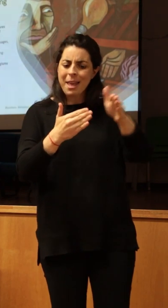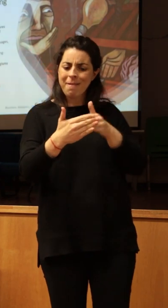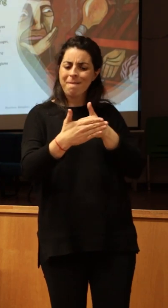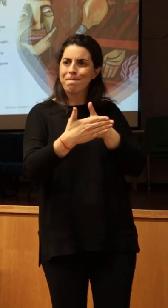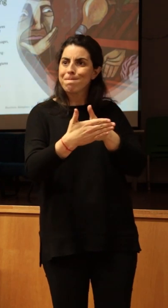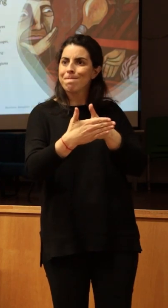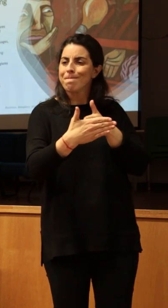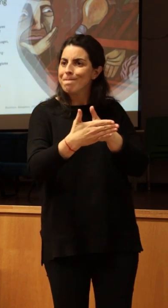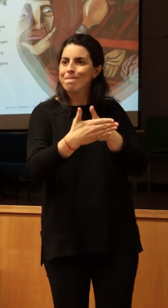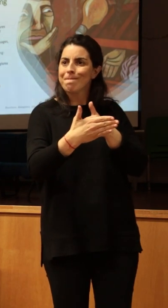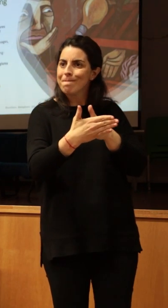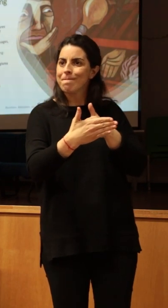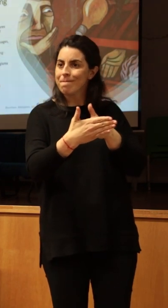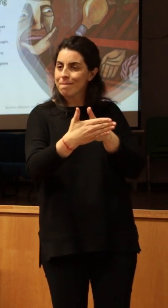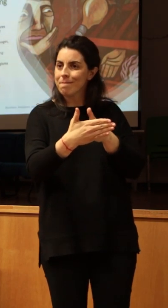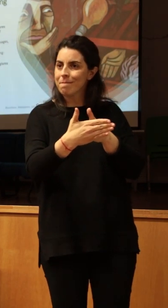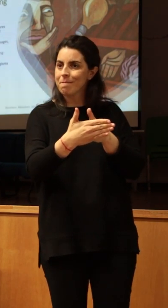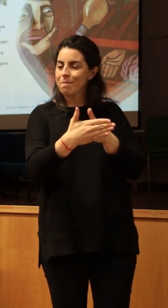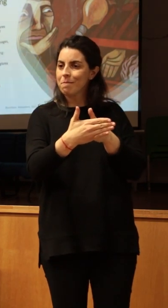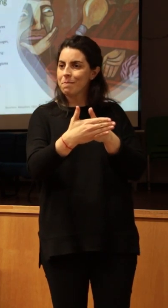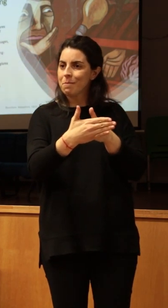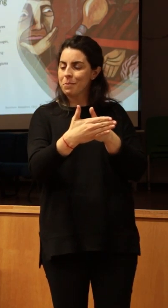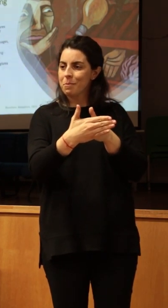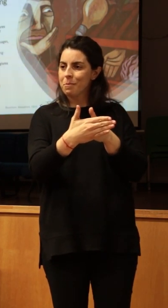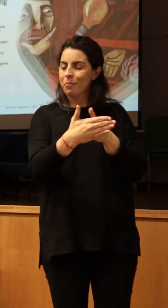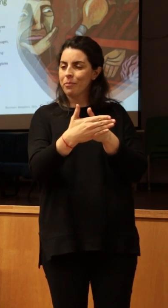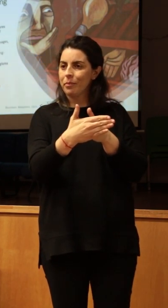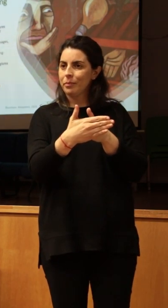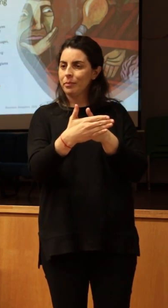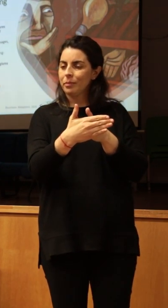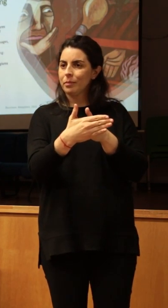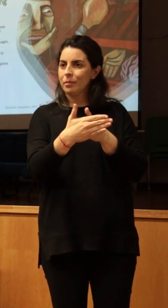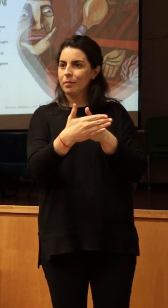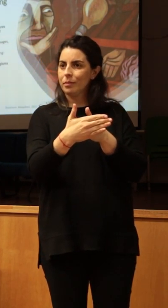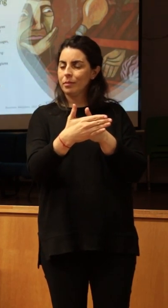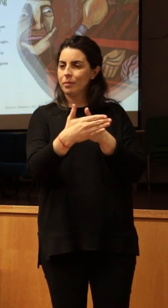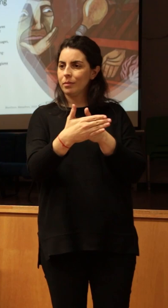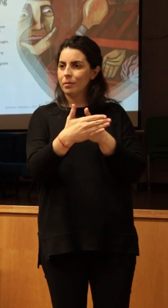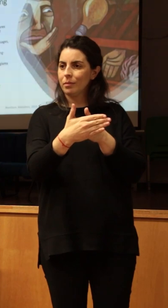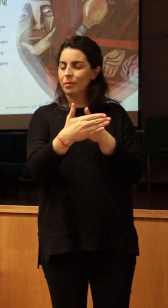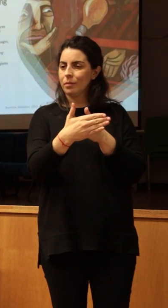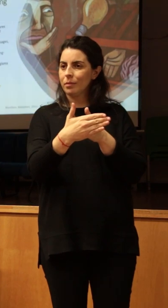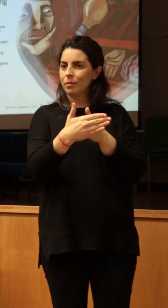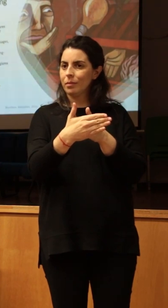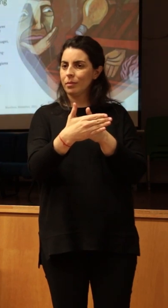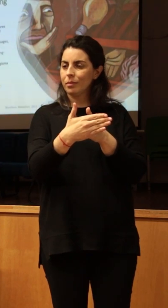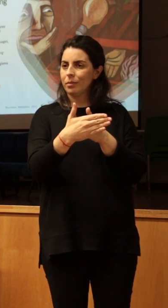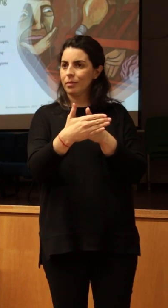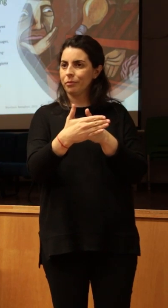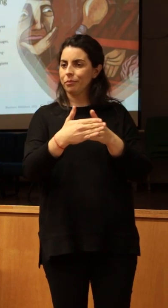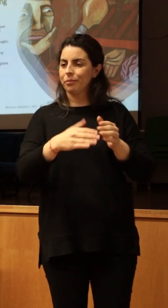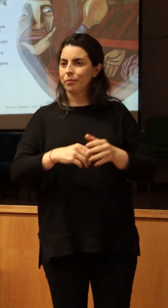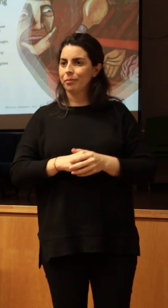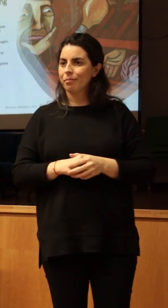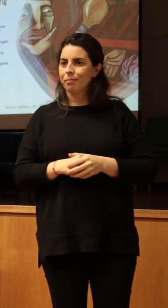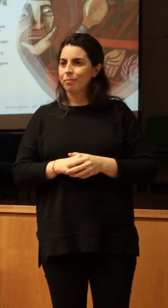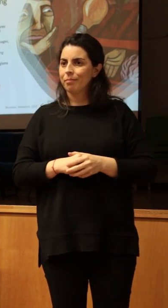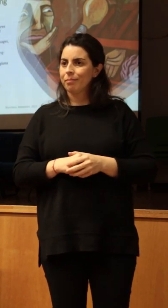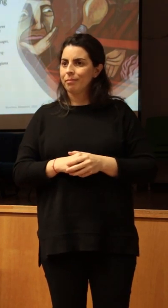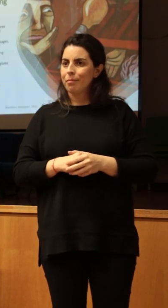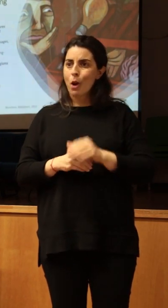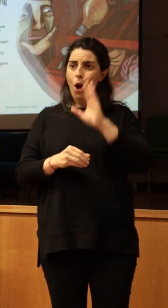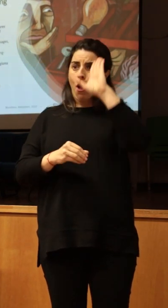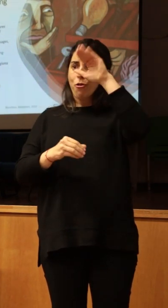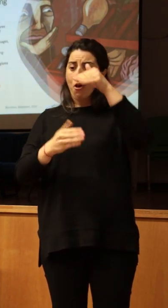can do with this obstacle to get to the other side? What else can you do instead of hitting that wall again and again and again? Pero no vas a